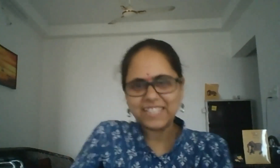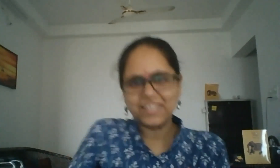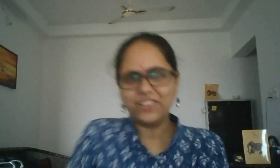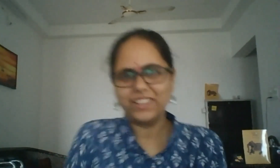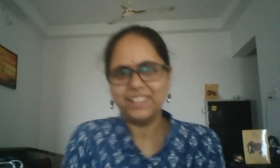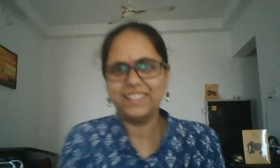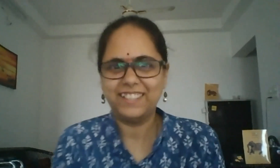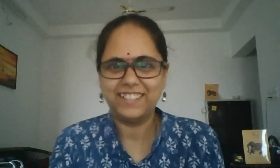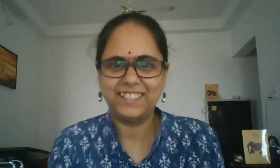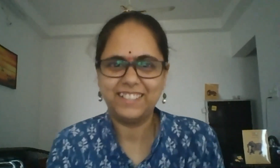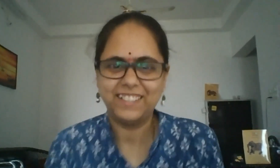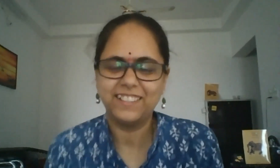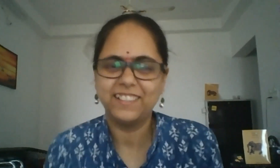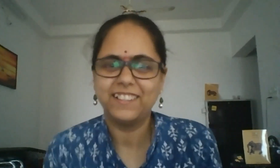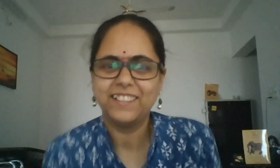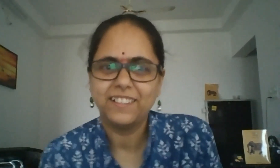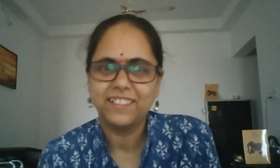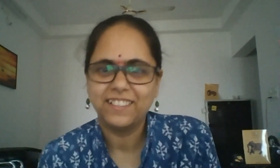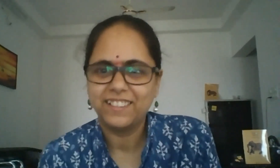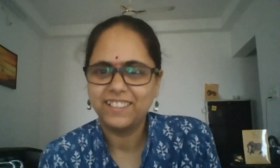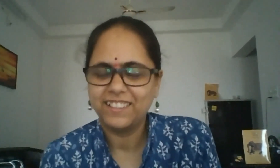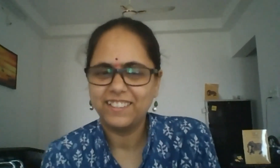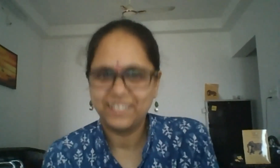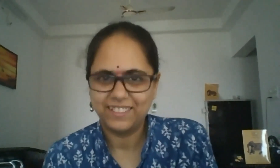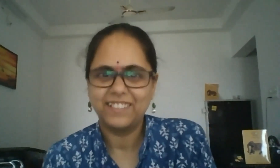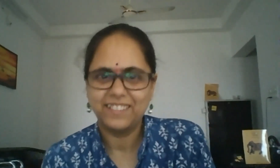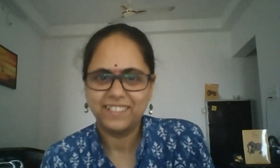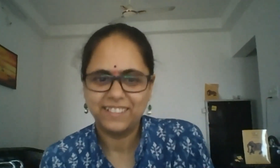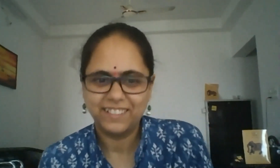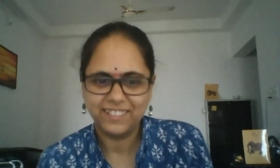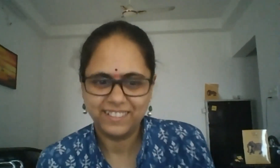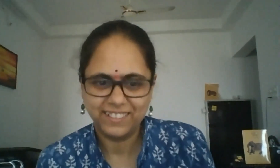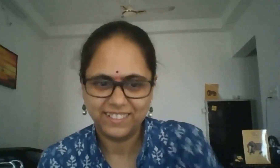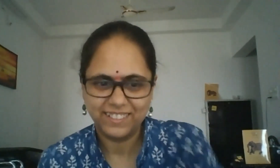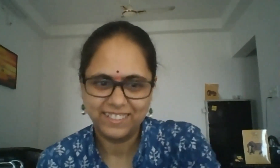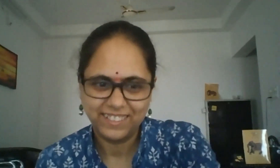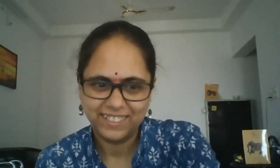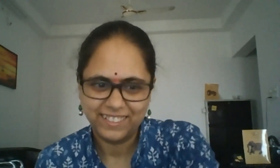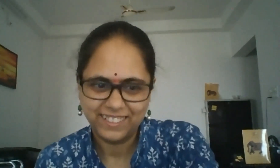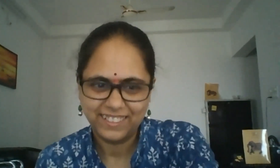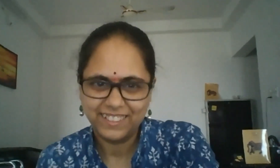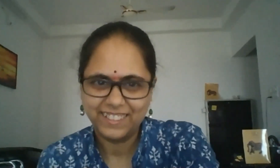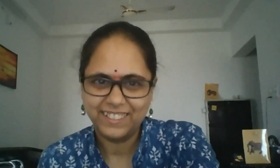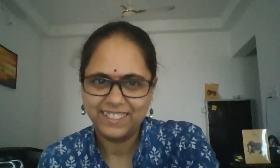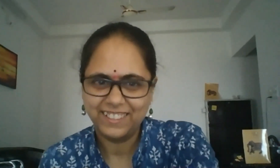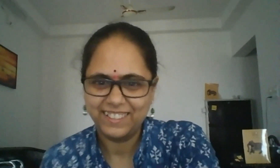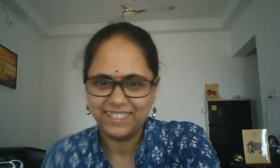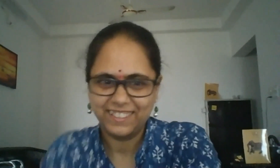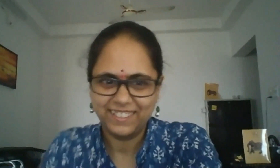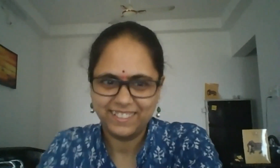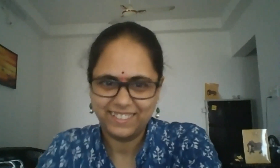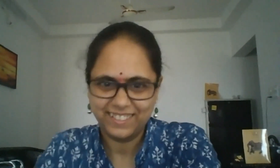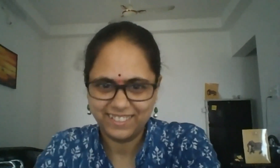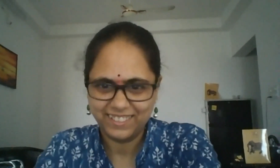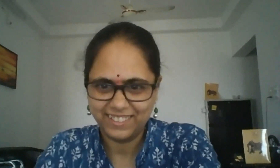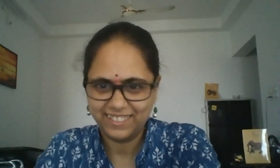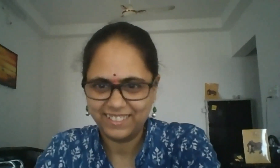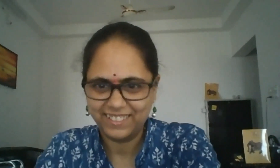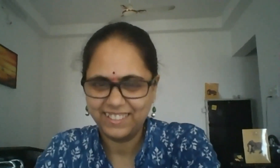like to share my experience about this session. It was really beautiful and it was very good for me. I can tell you that there